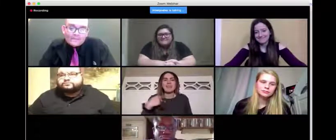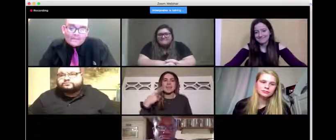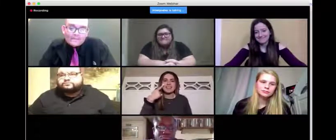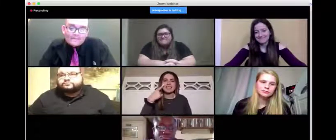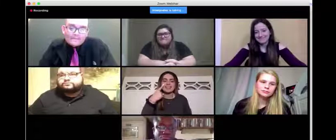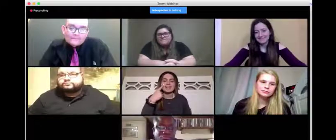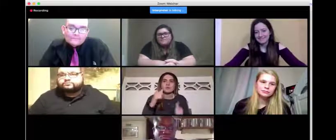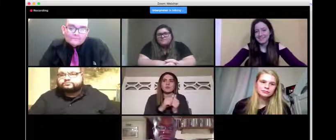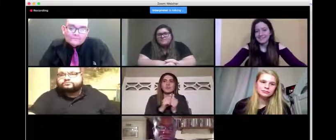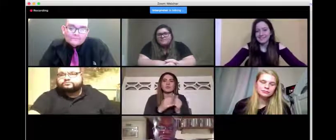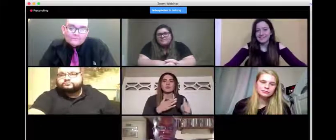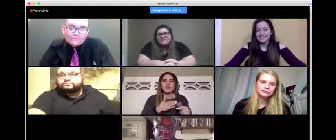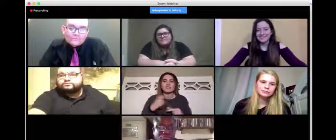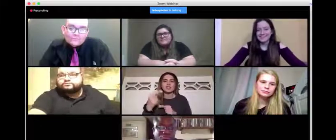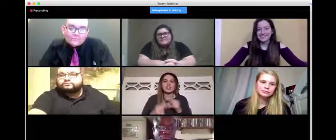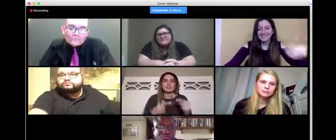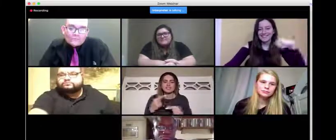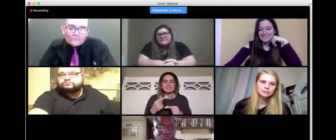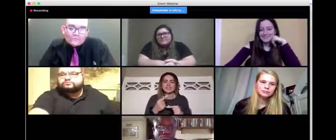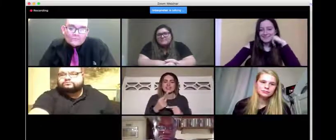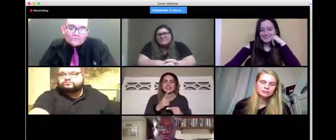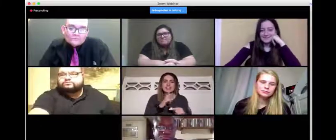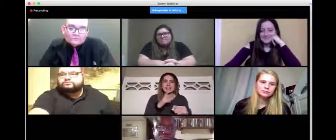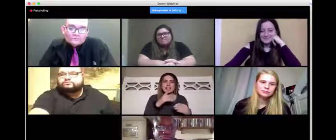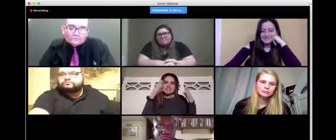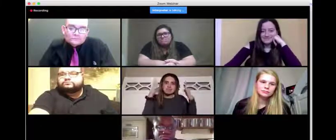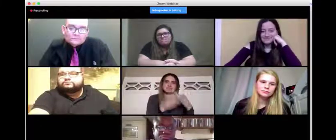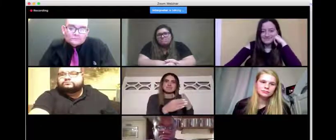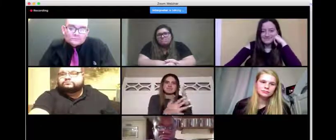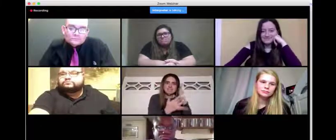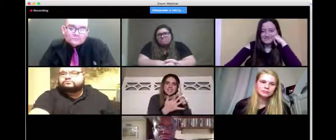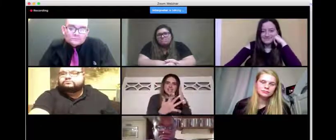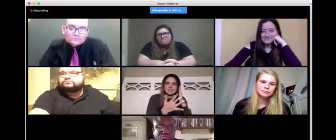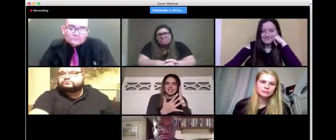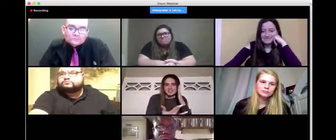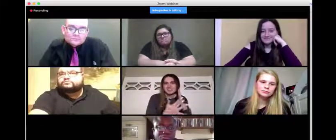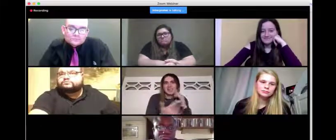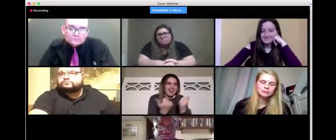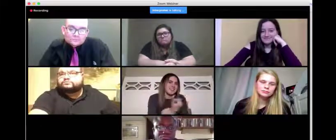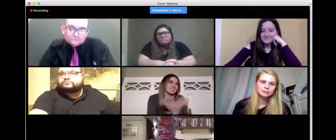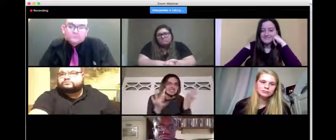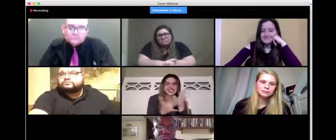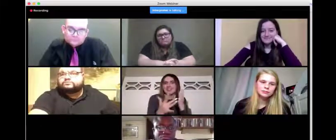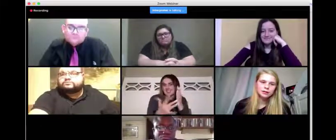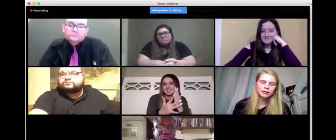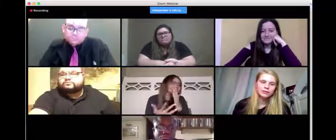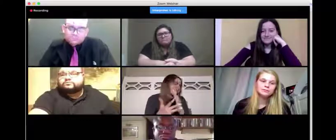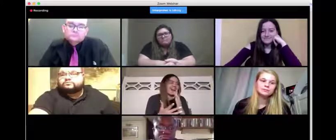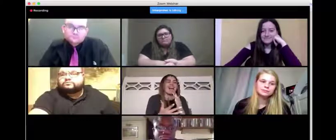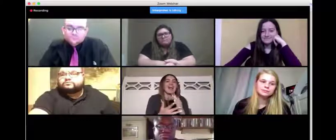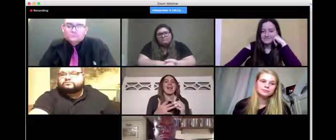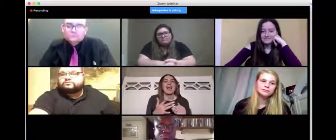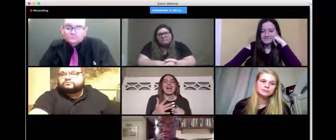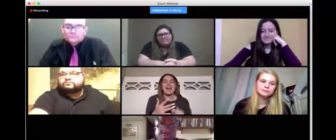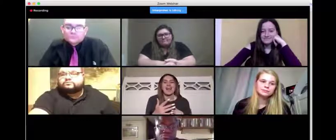focused, obsessing with technology. Of course, everything is technology, this and that. And it is a good thing, but it can also be a bad thing as